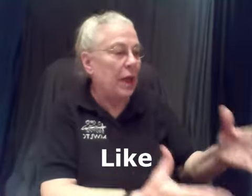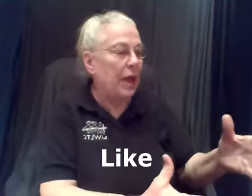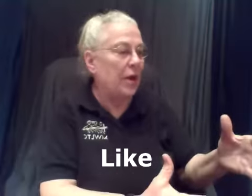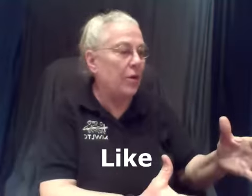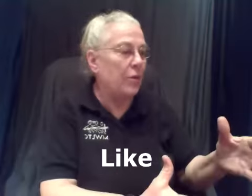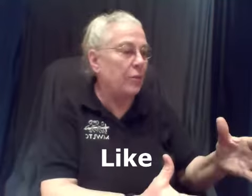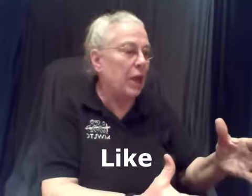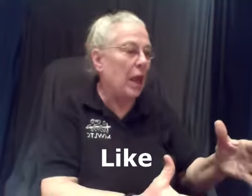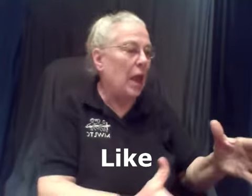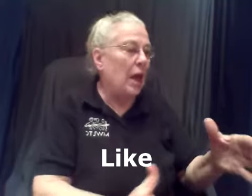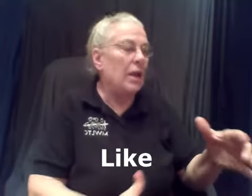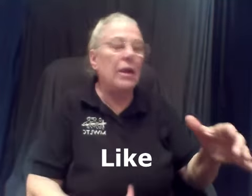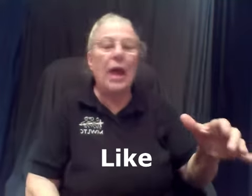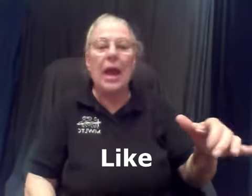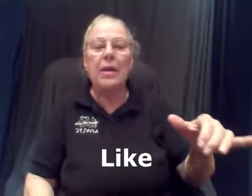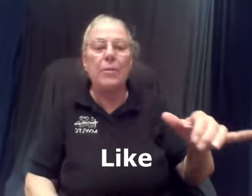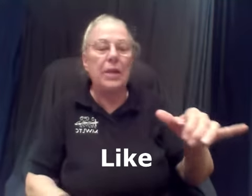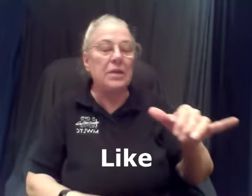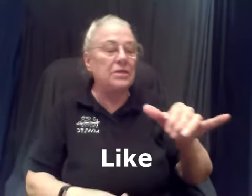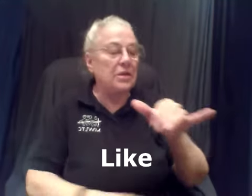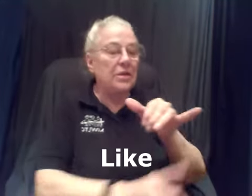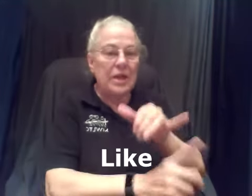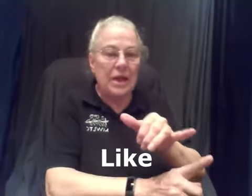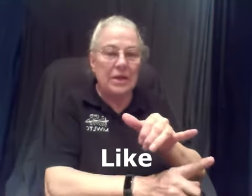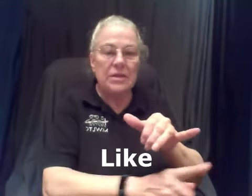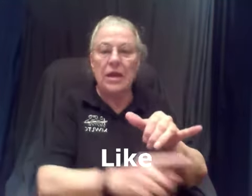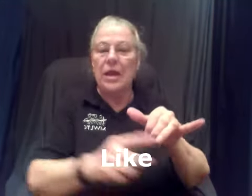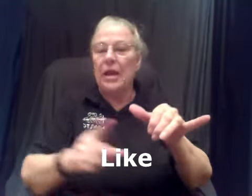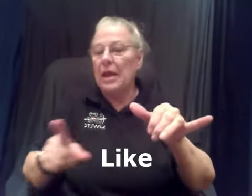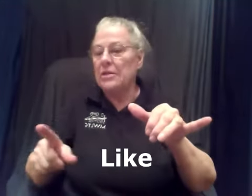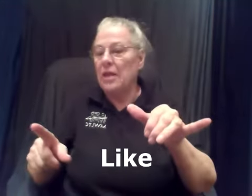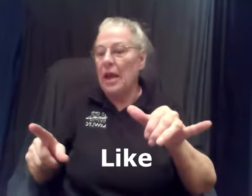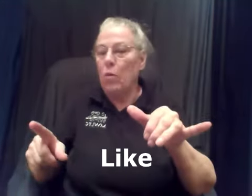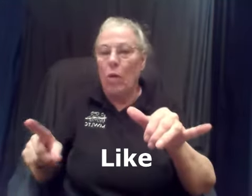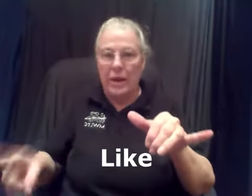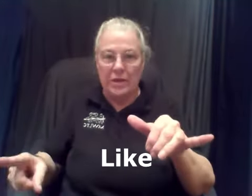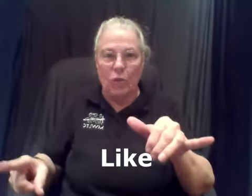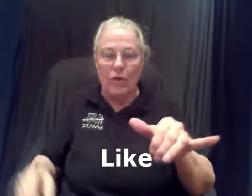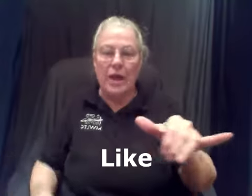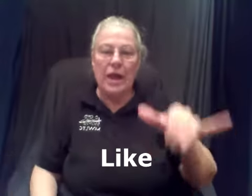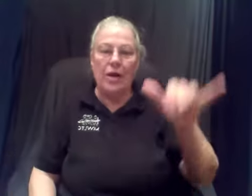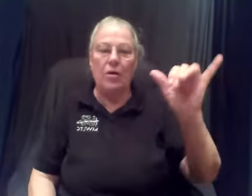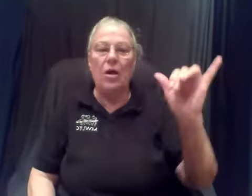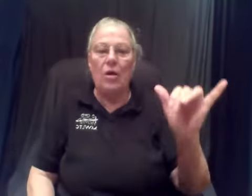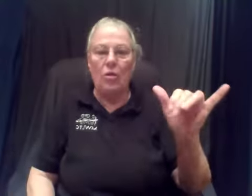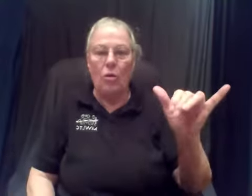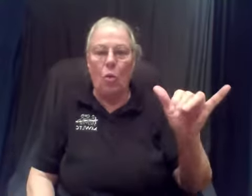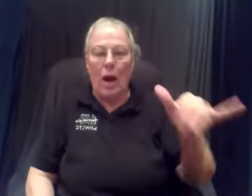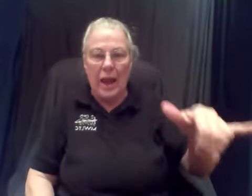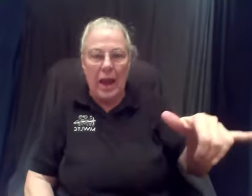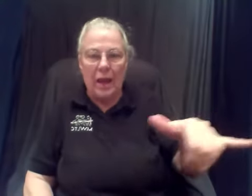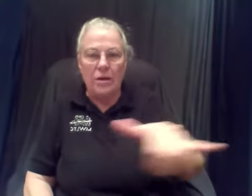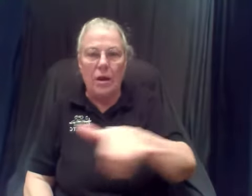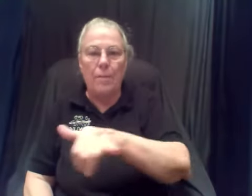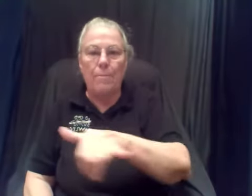here. Like means this is like what is over here. The Y hand back